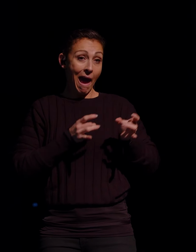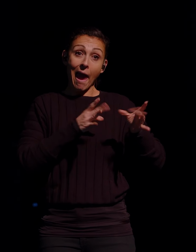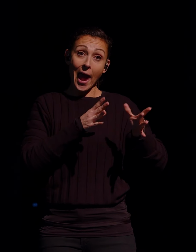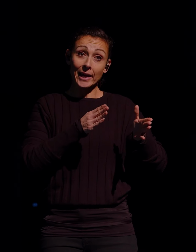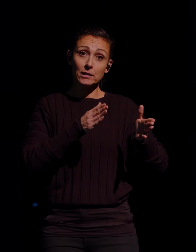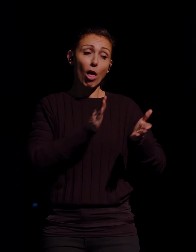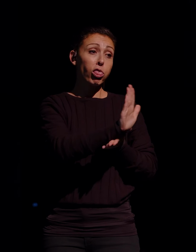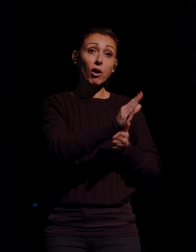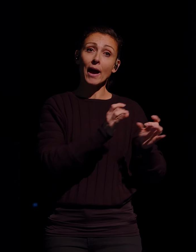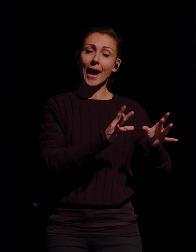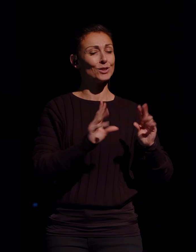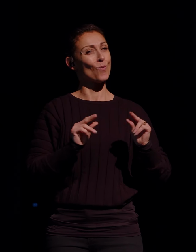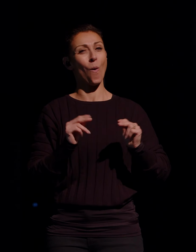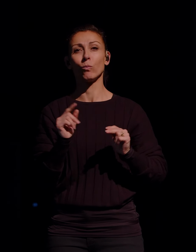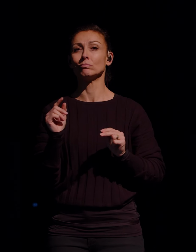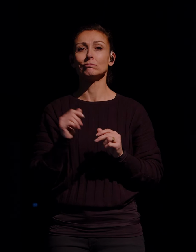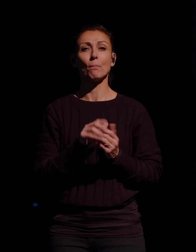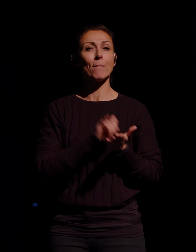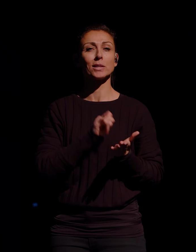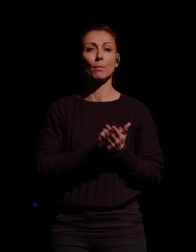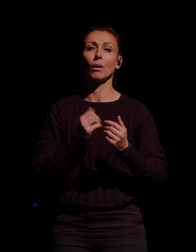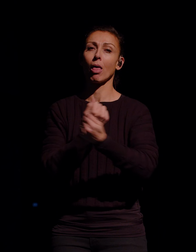no, only love can do that.